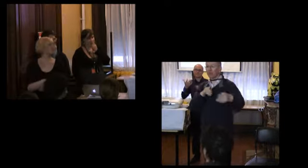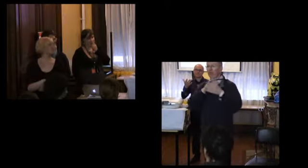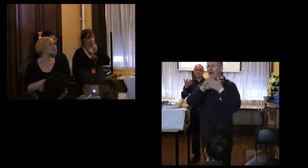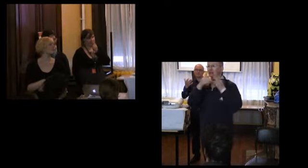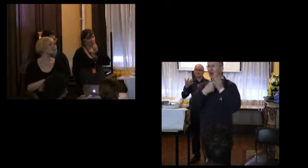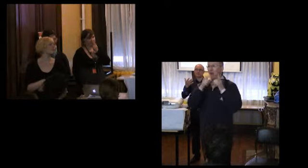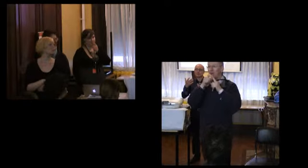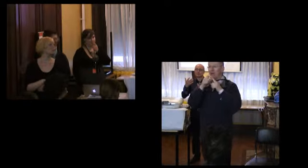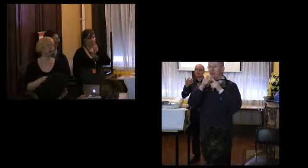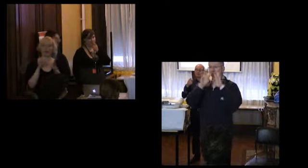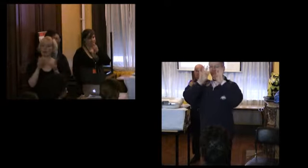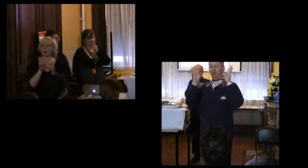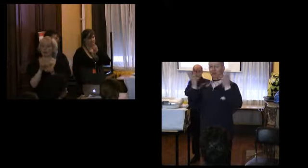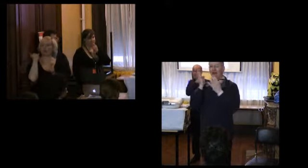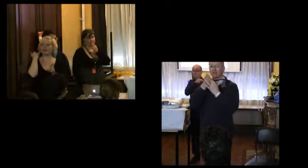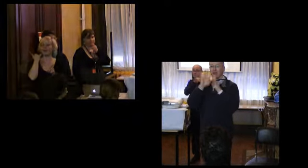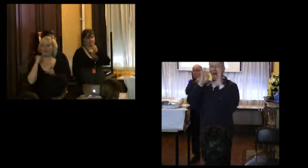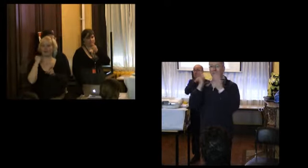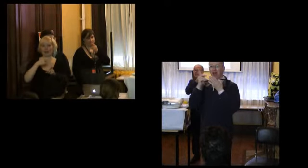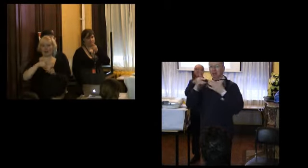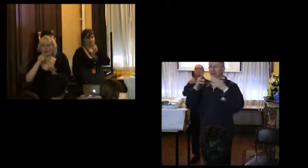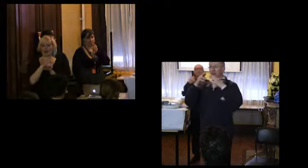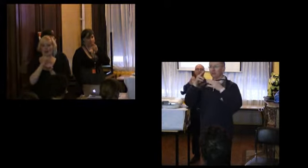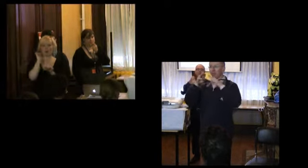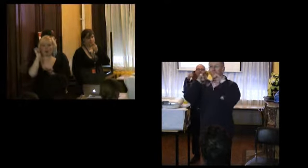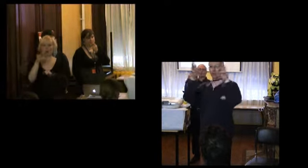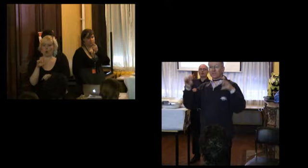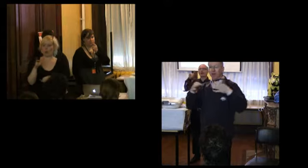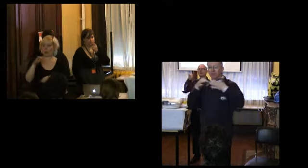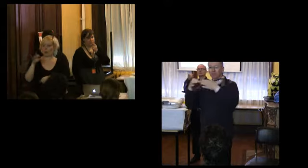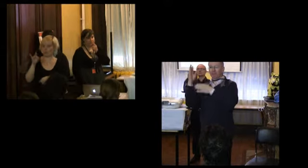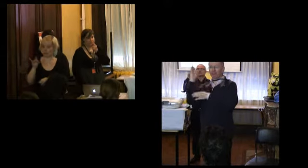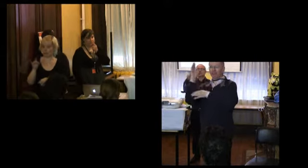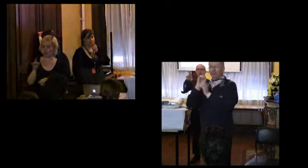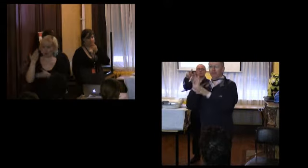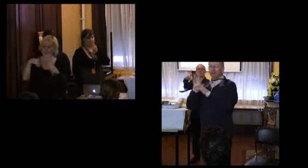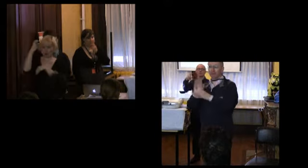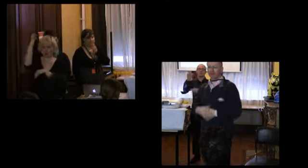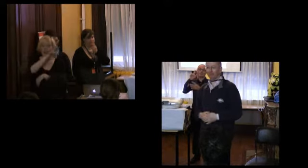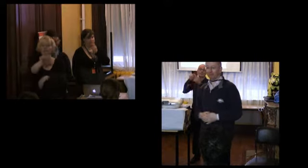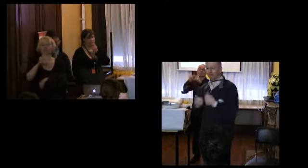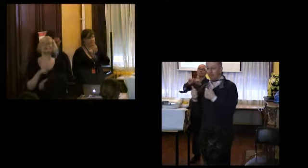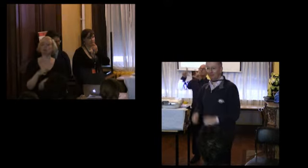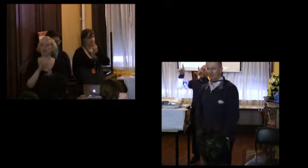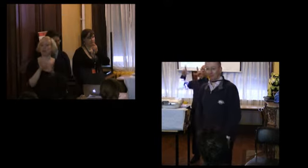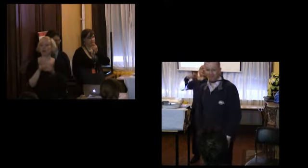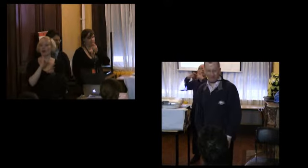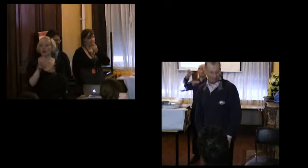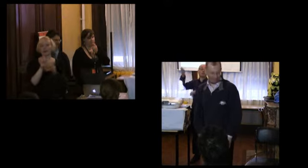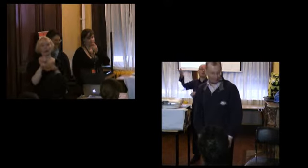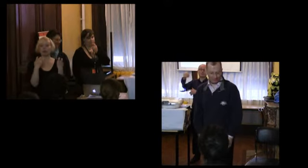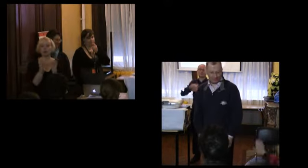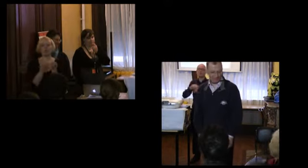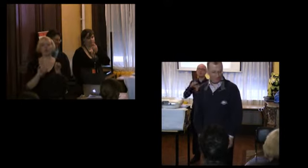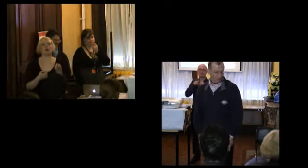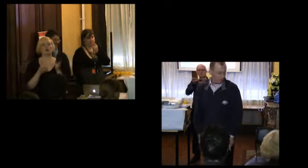And the same as Jean, I work for HRP on the Access panel. I'm also a presenter